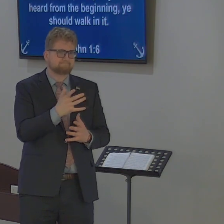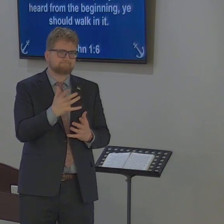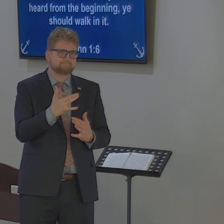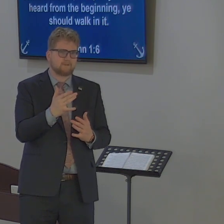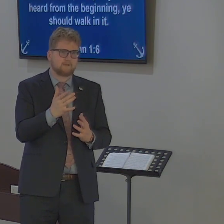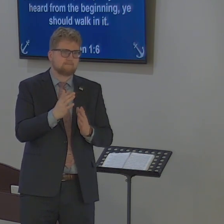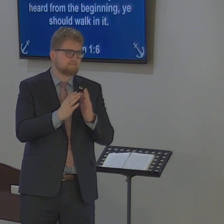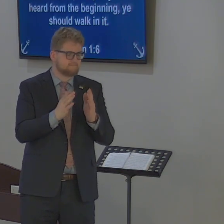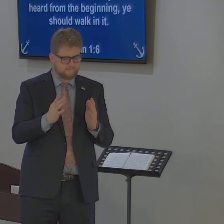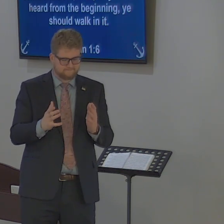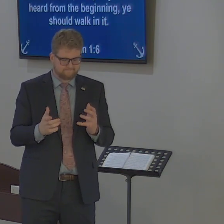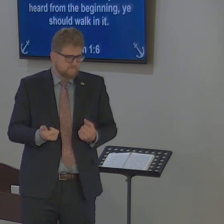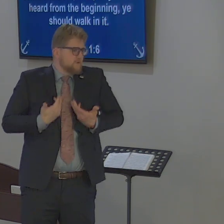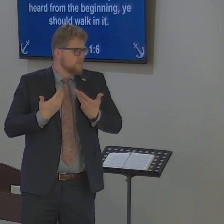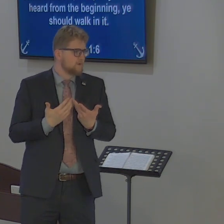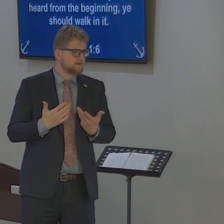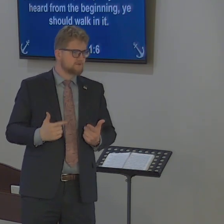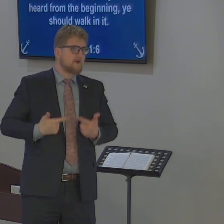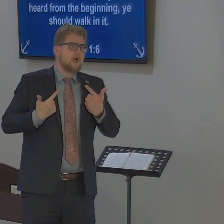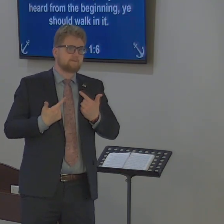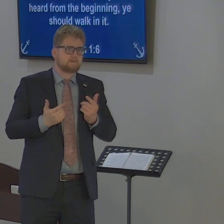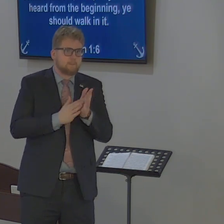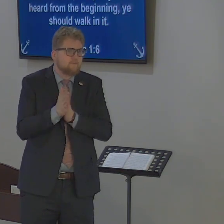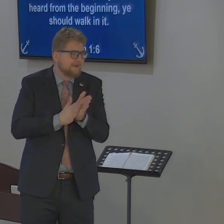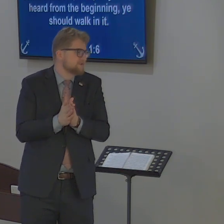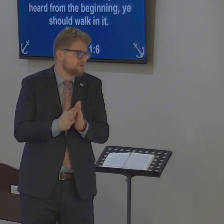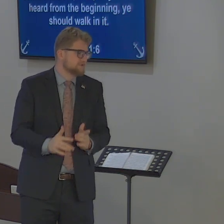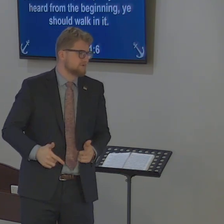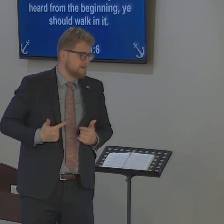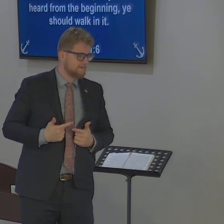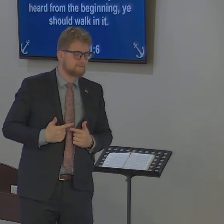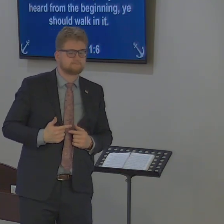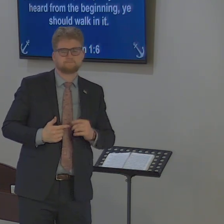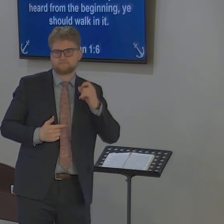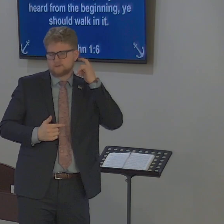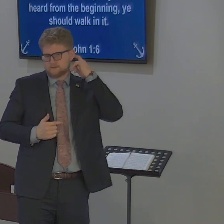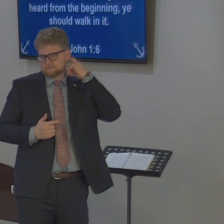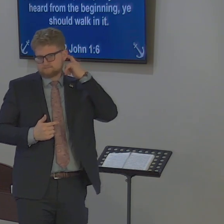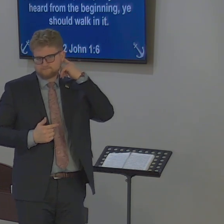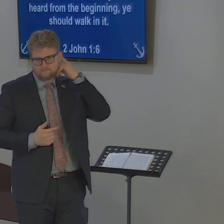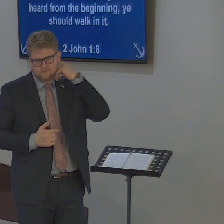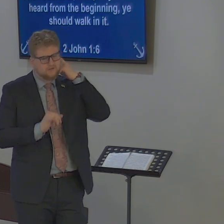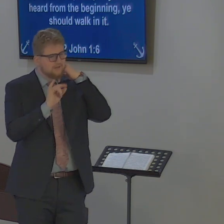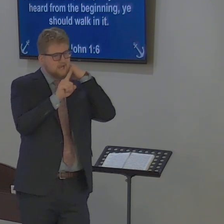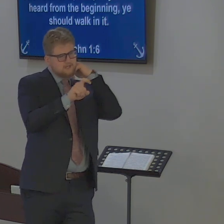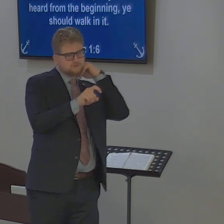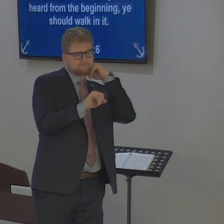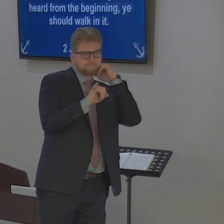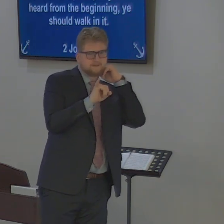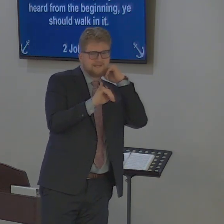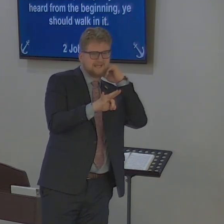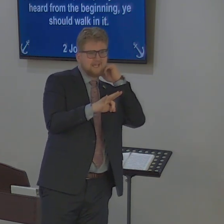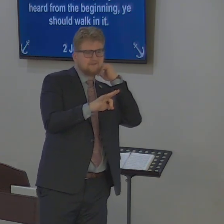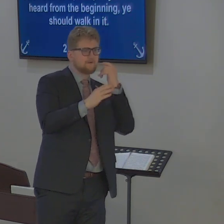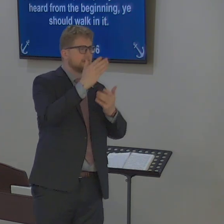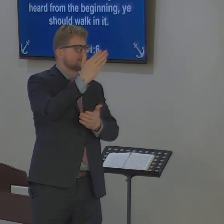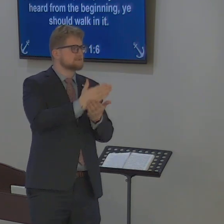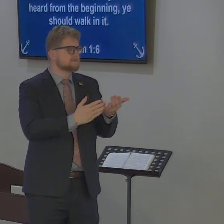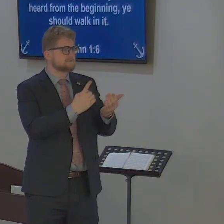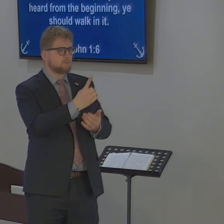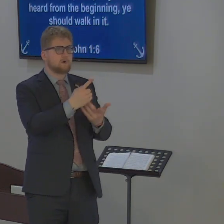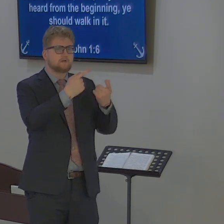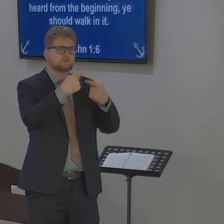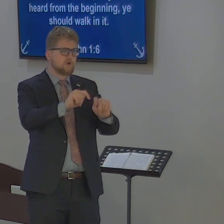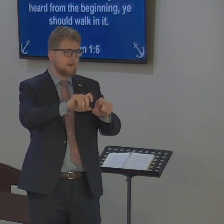the mama bear and the cubs. But let me ask you something. If somebody broke into your house or tried to come and harm your children,